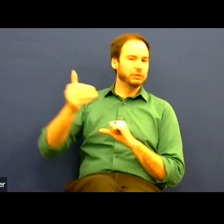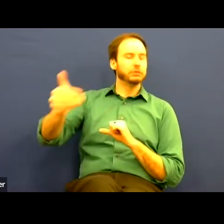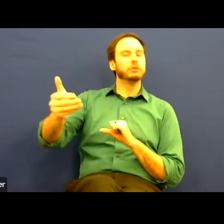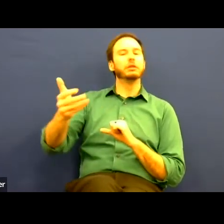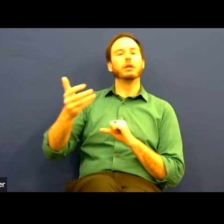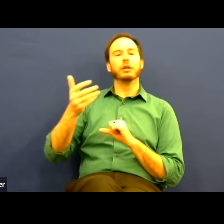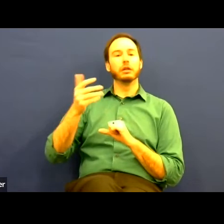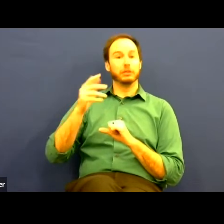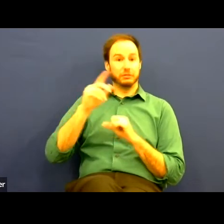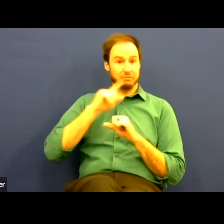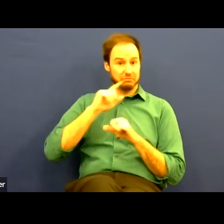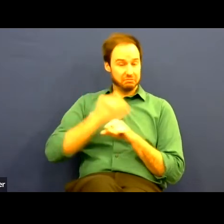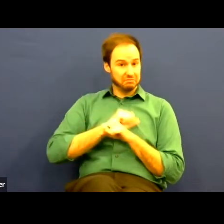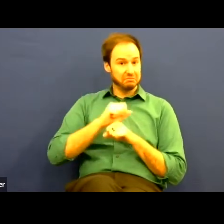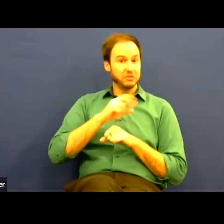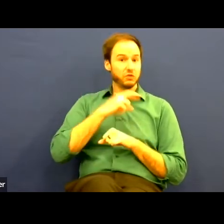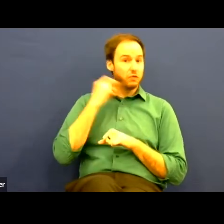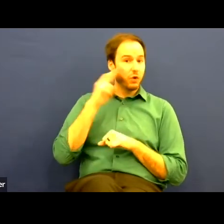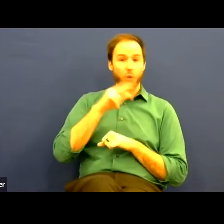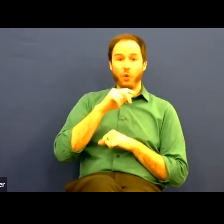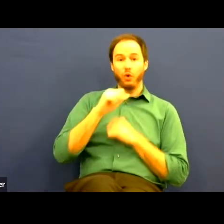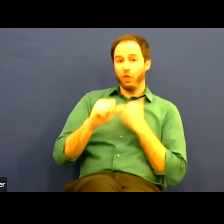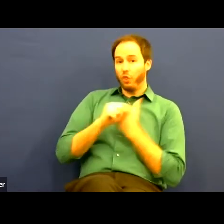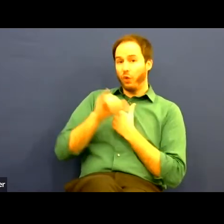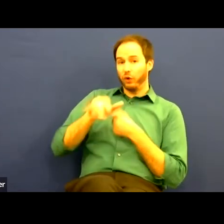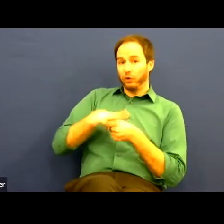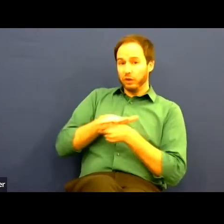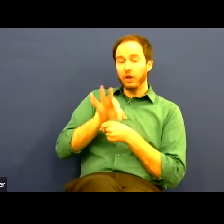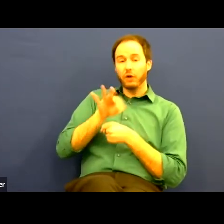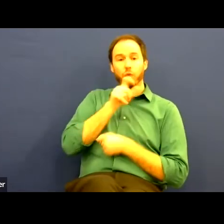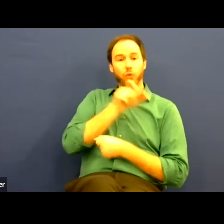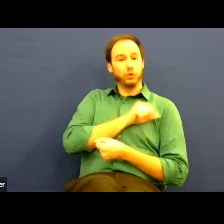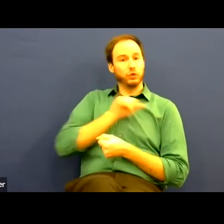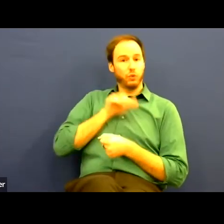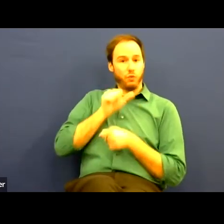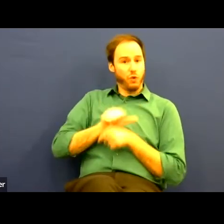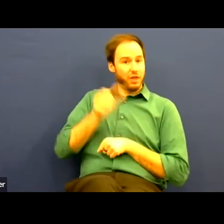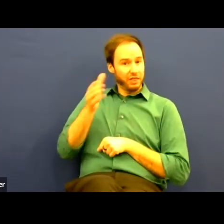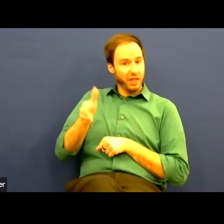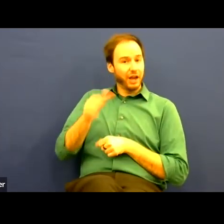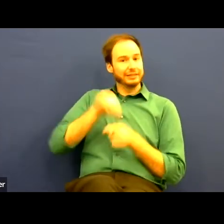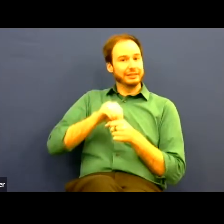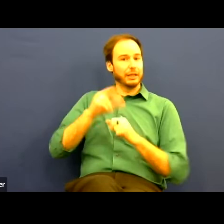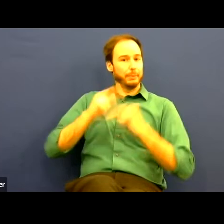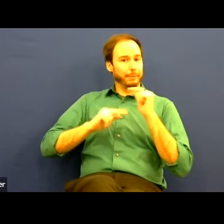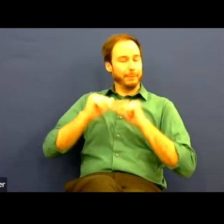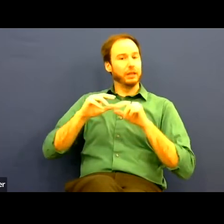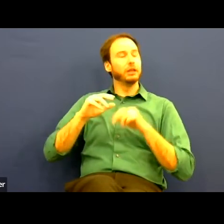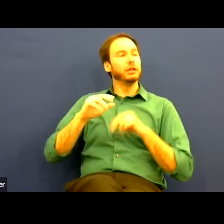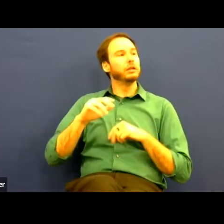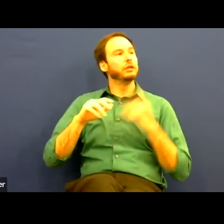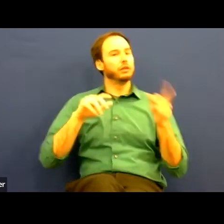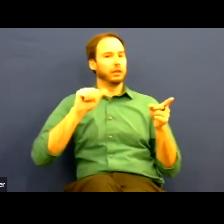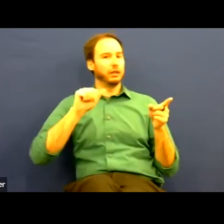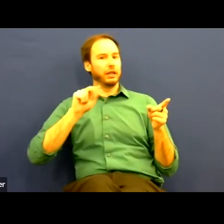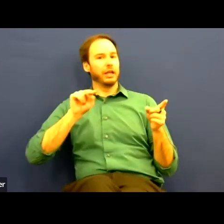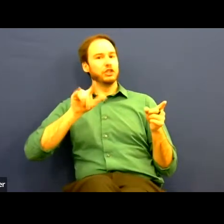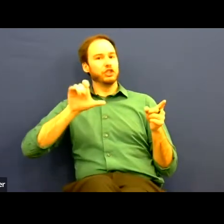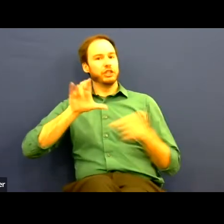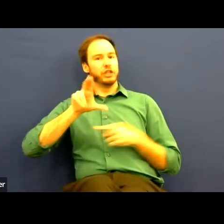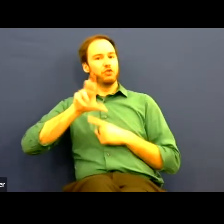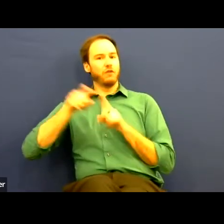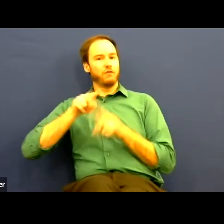and being a threat probably to the health and safety of the employees inside. So this is Angie Prouse from Rivian speaking.